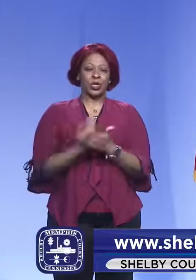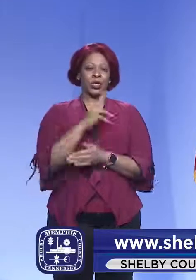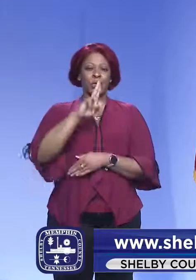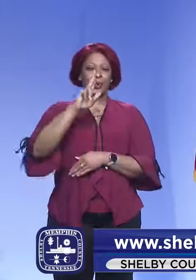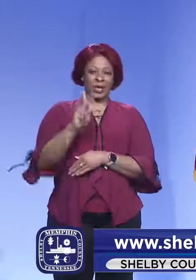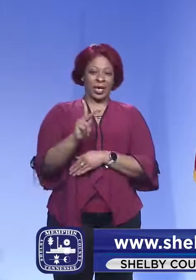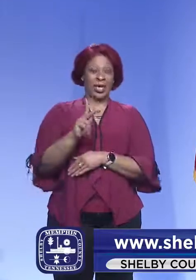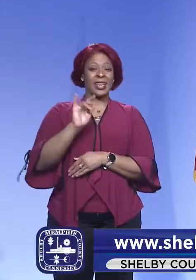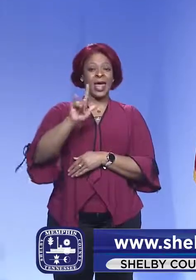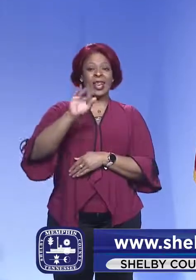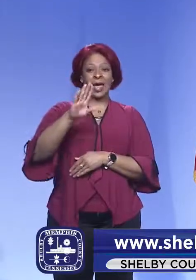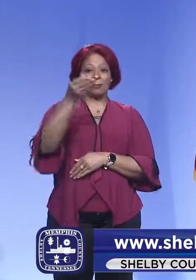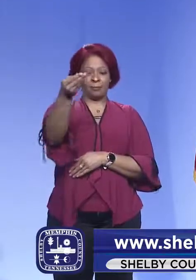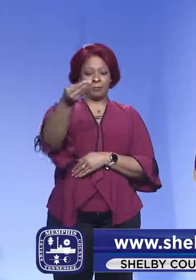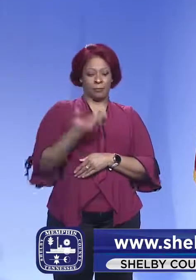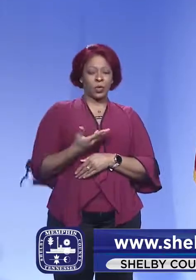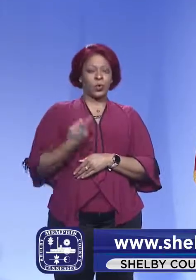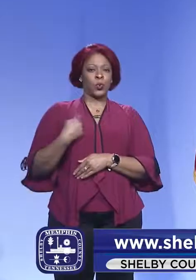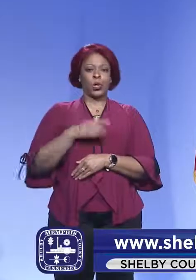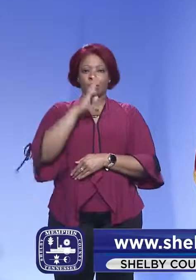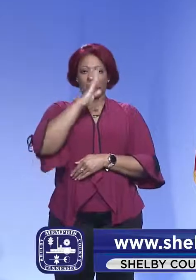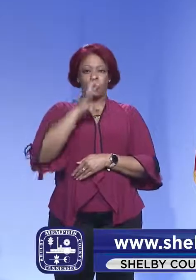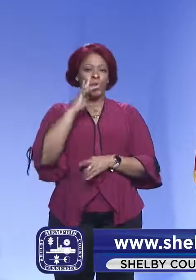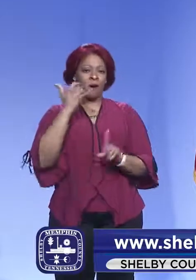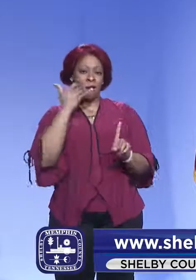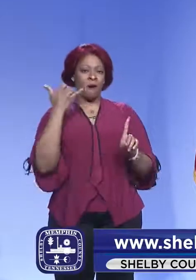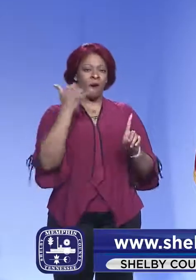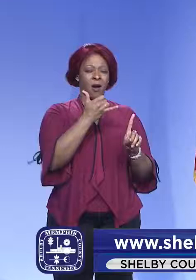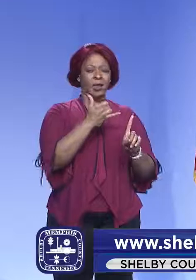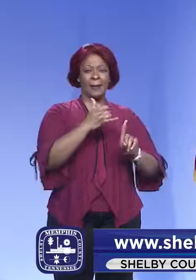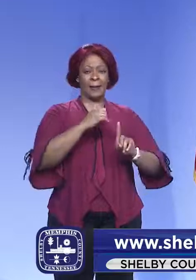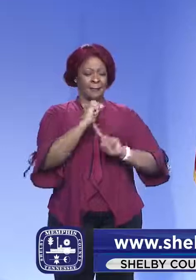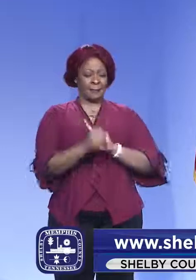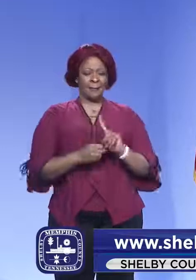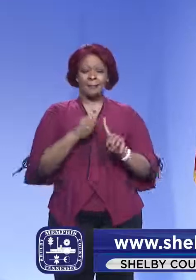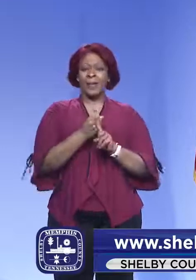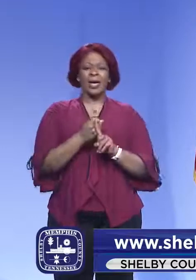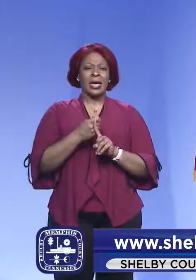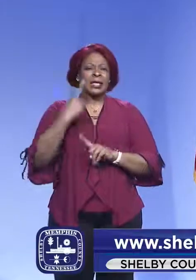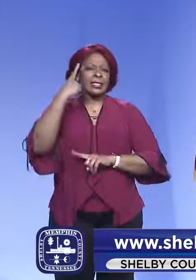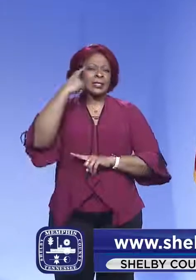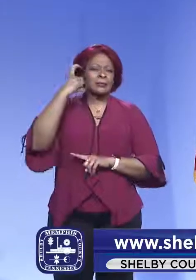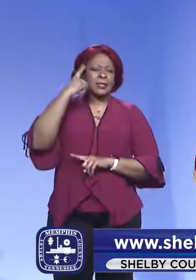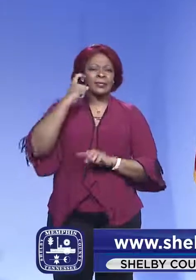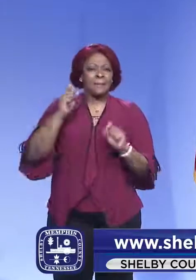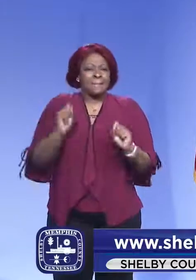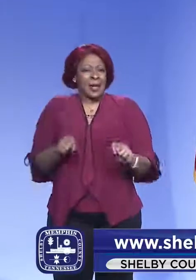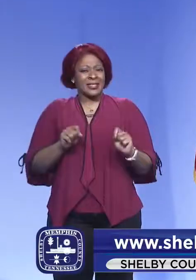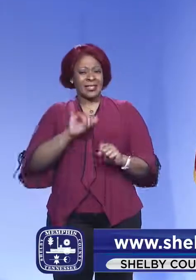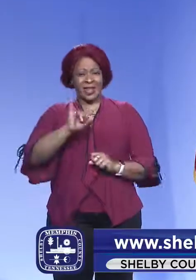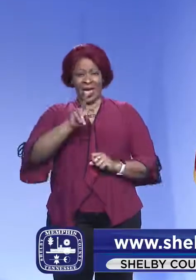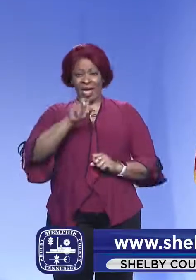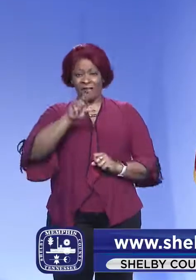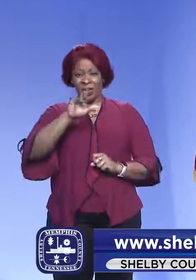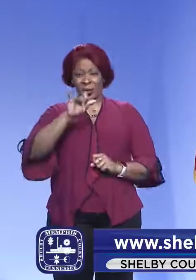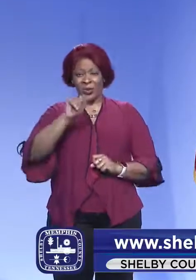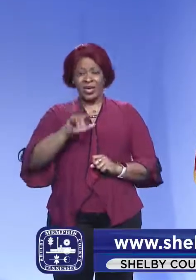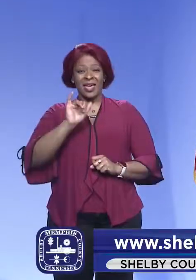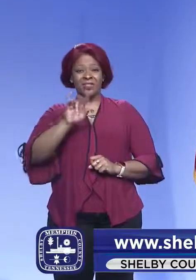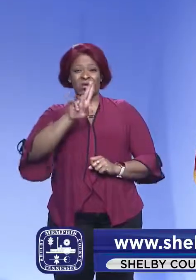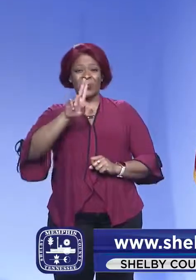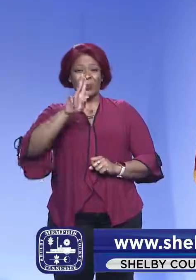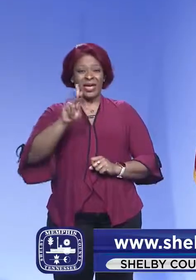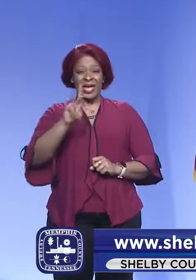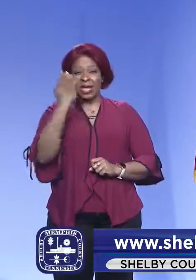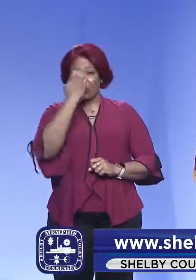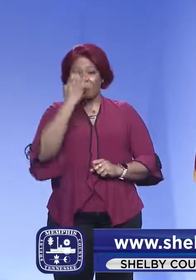labs report to us directly, and they're going to call us if they have even what's a suspicion of a variant. So there are some key markers that